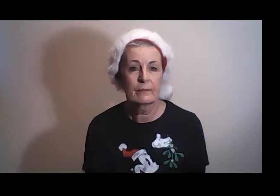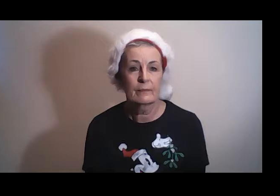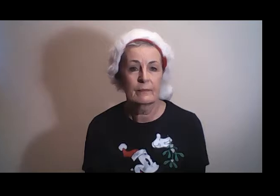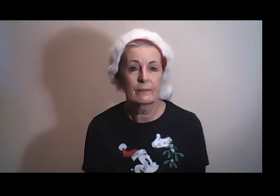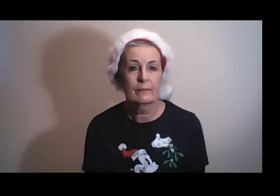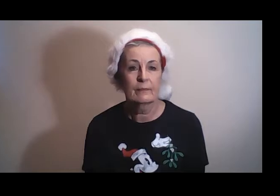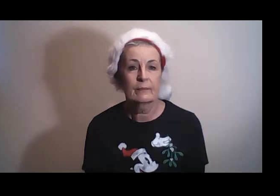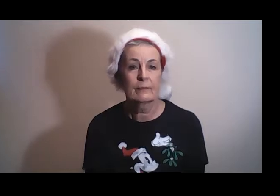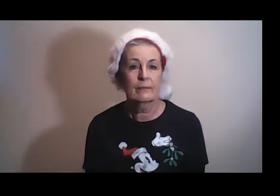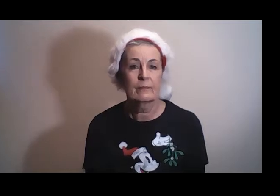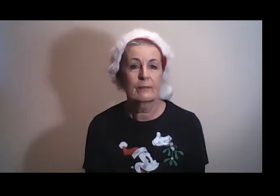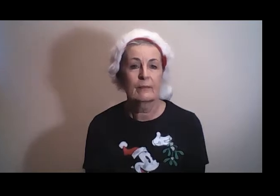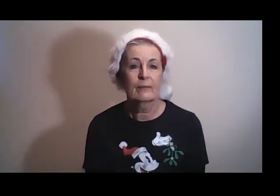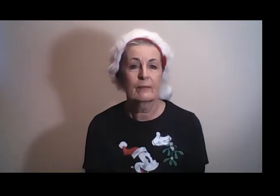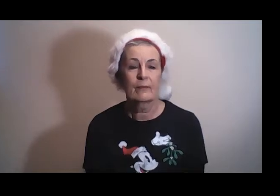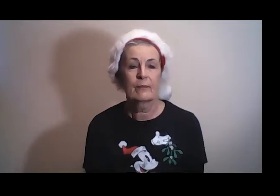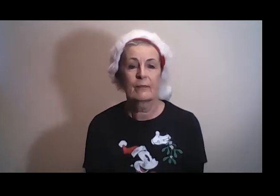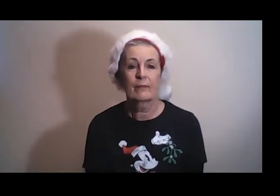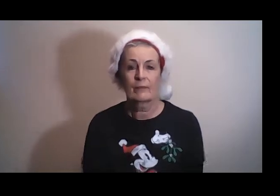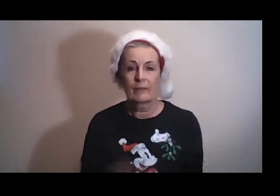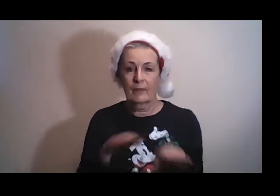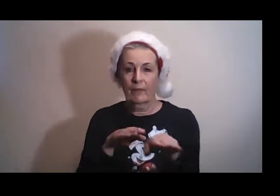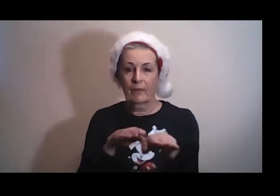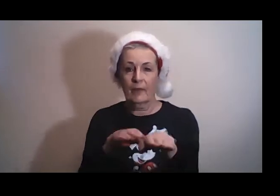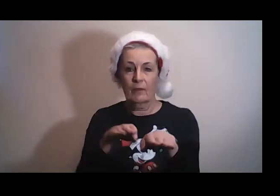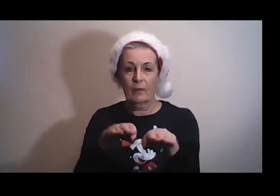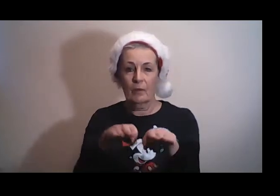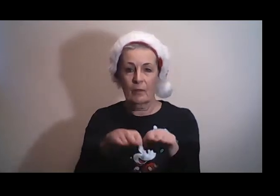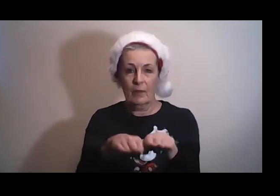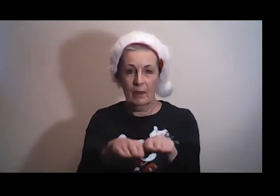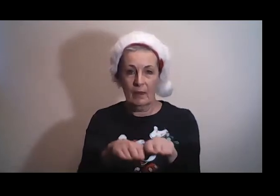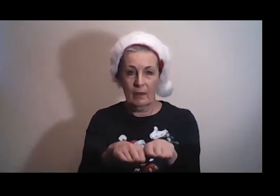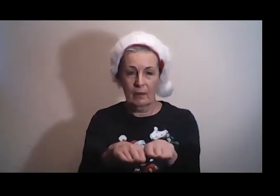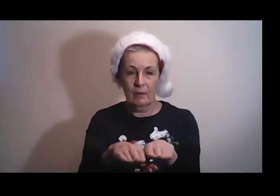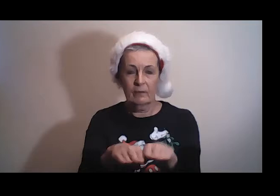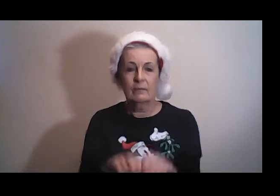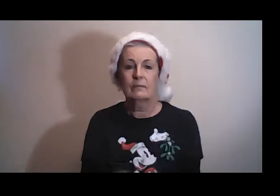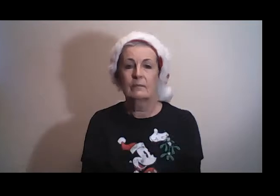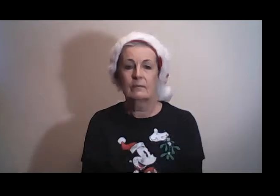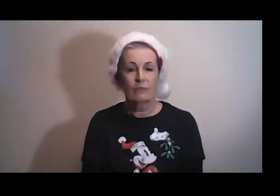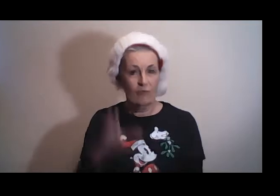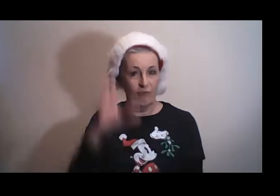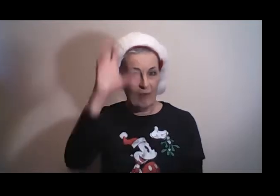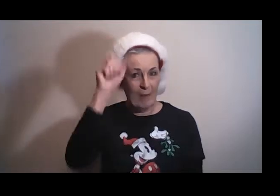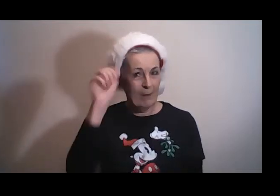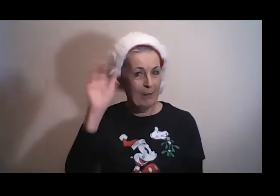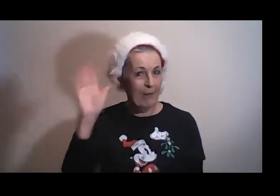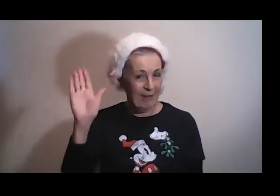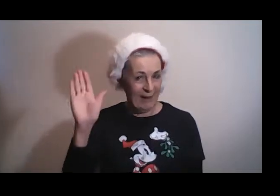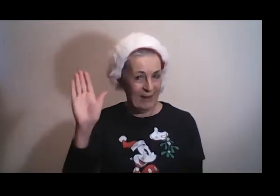And I'll step together forward. Again, remember your hands whenever you